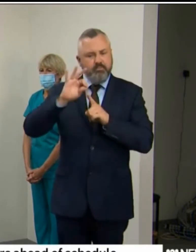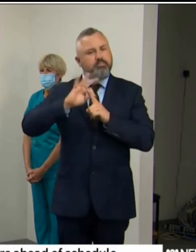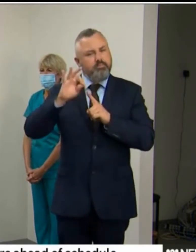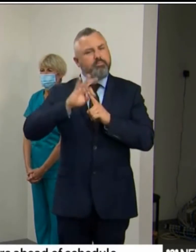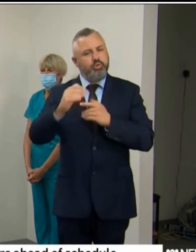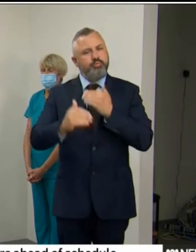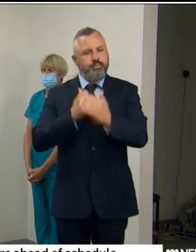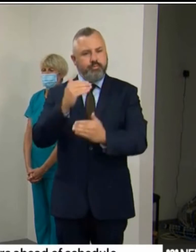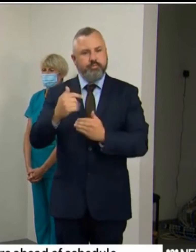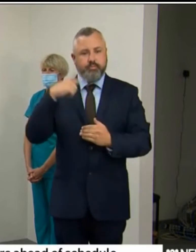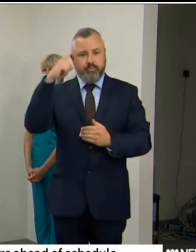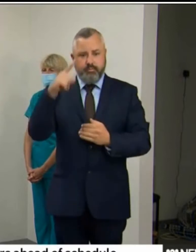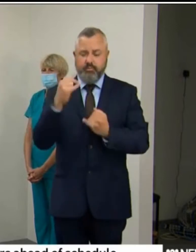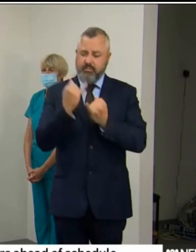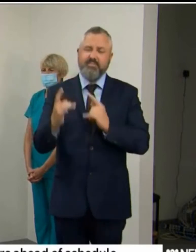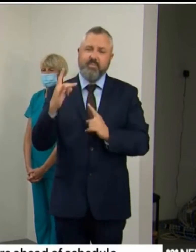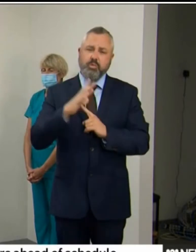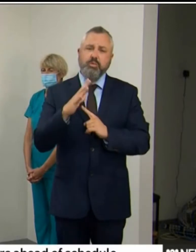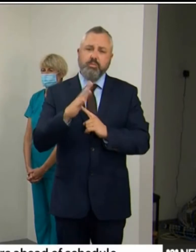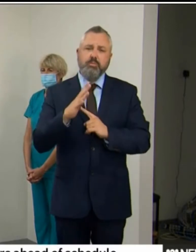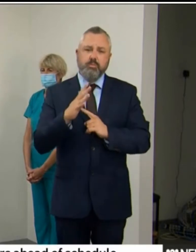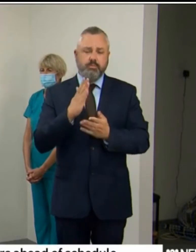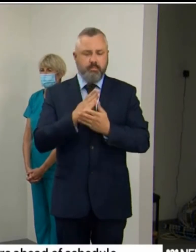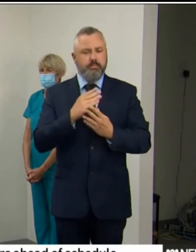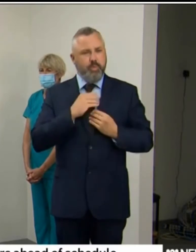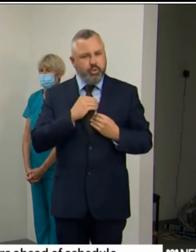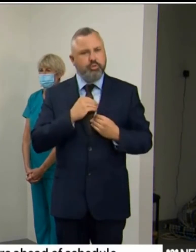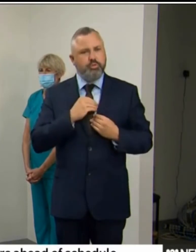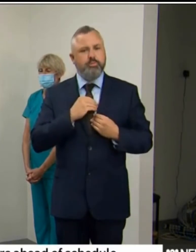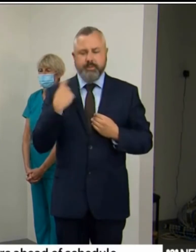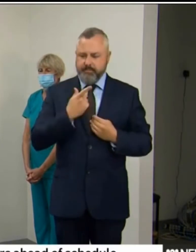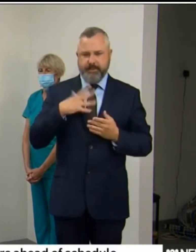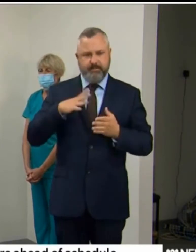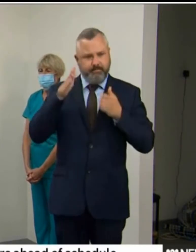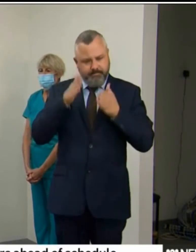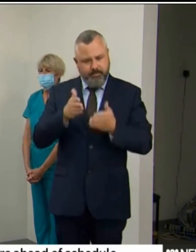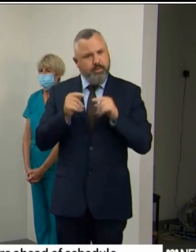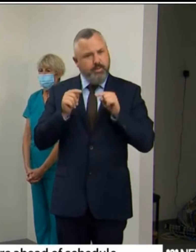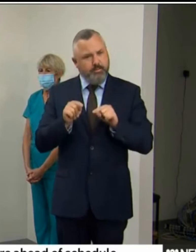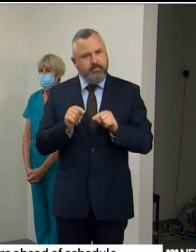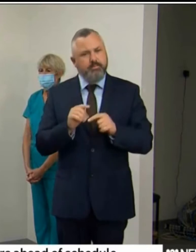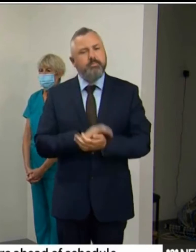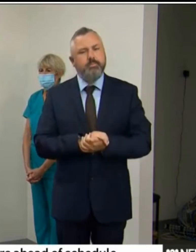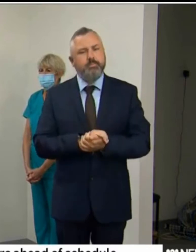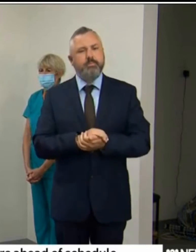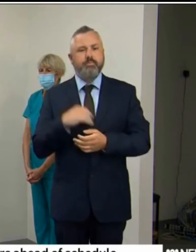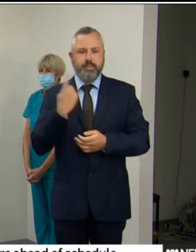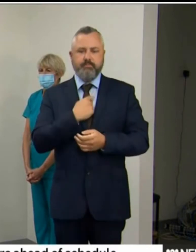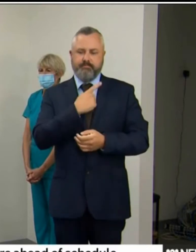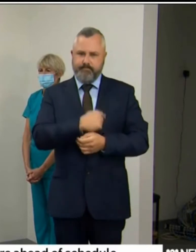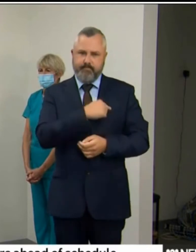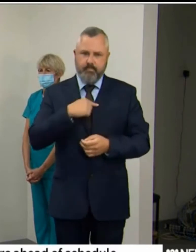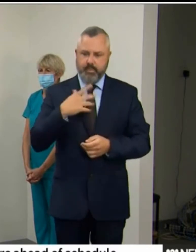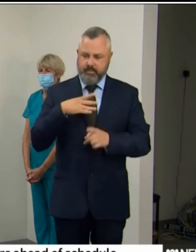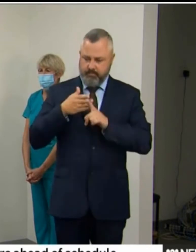extremely important, and that's a passion and a focus, and it's something to which we are deeply committed. I might